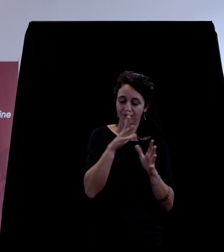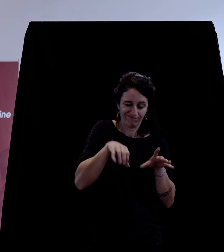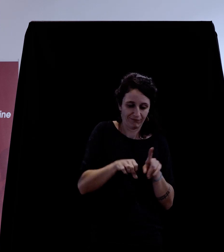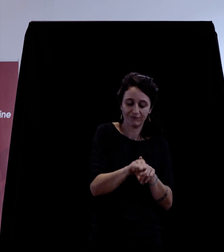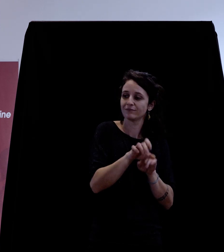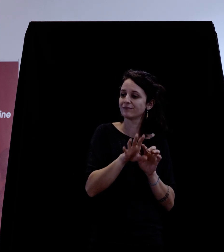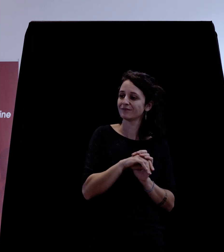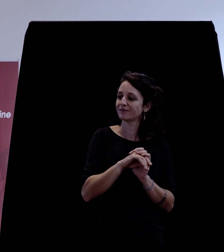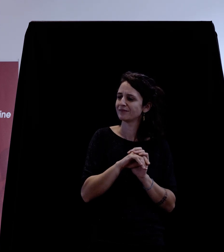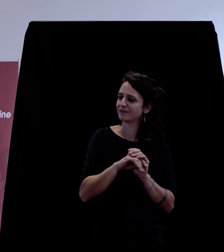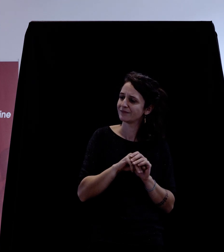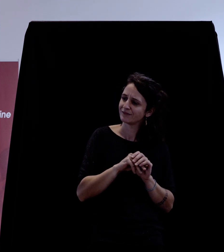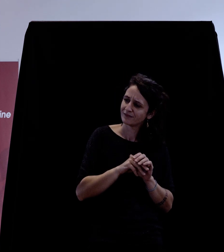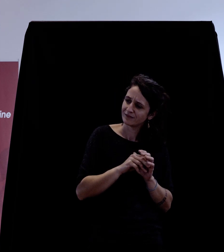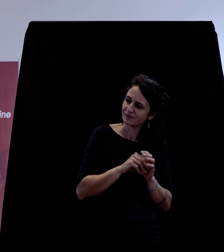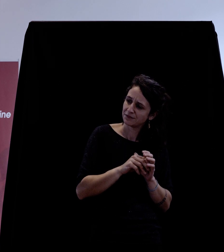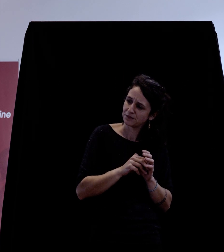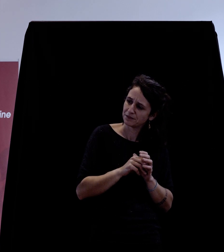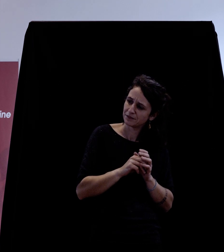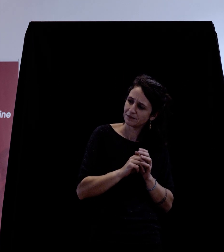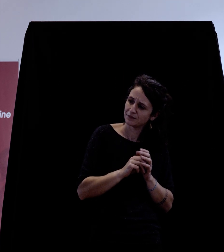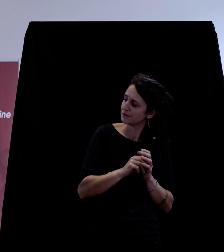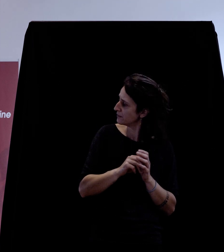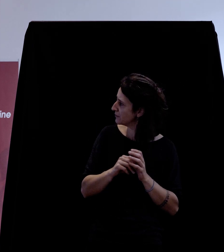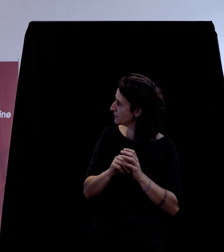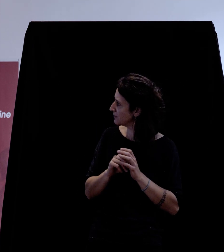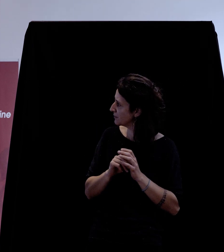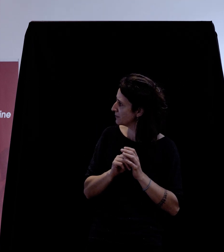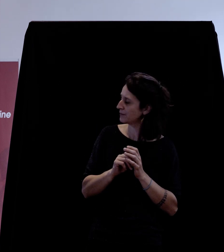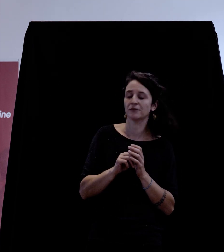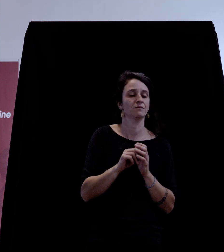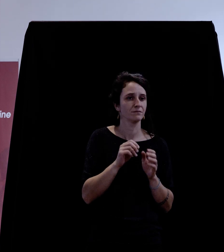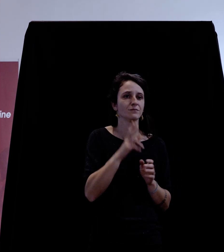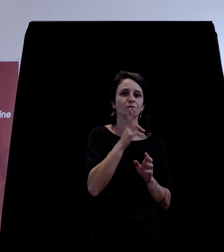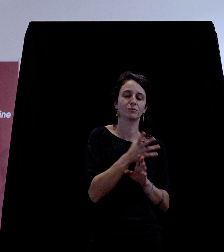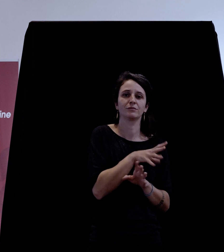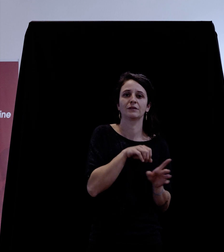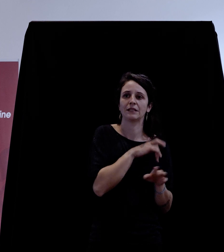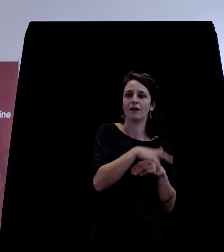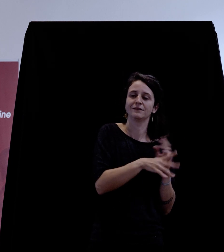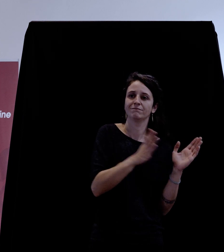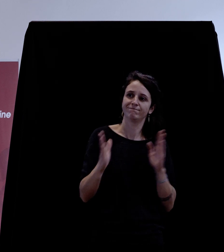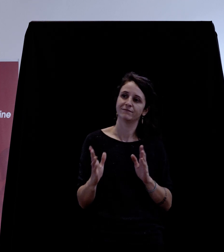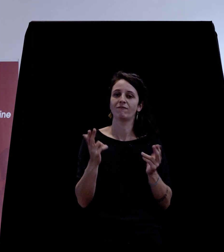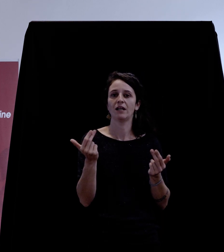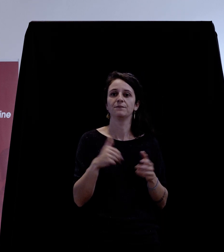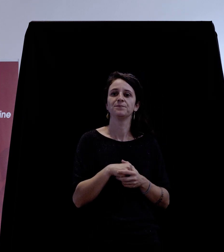So lots of sources of pain in charge, and I'm not going to go through all this. Ear infections last